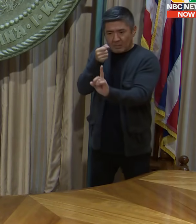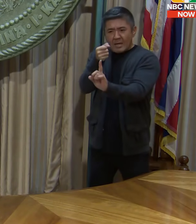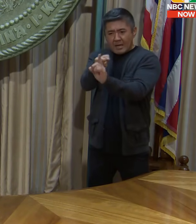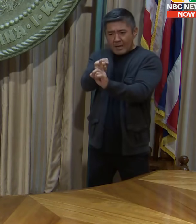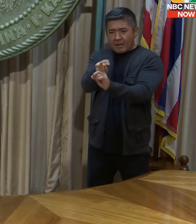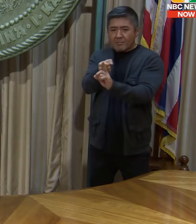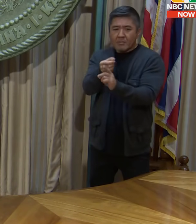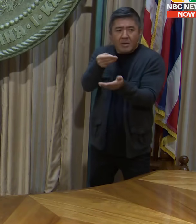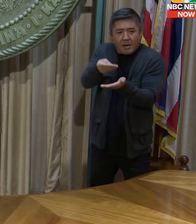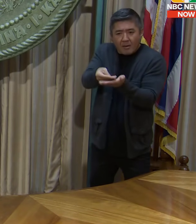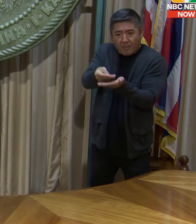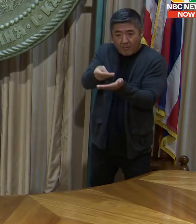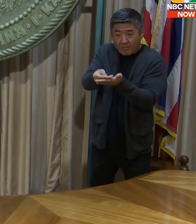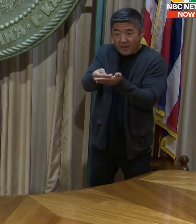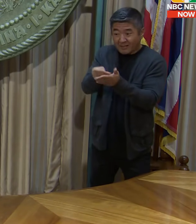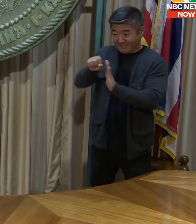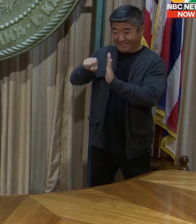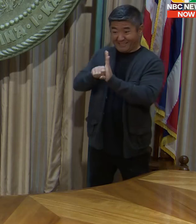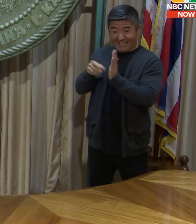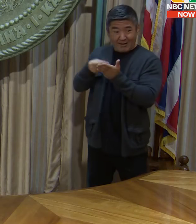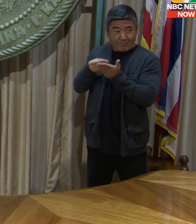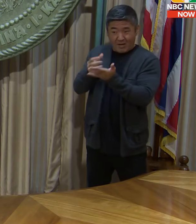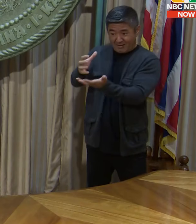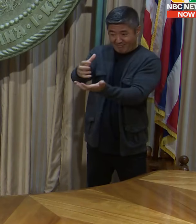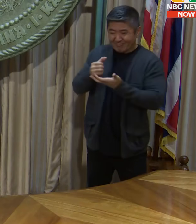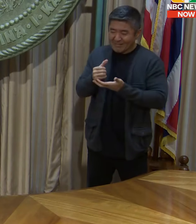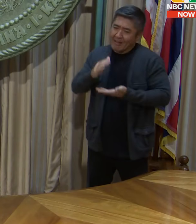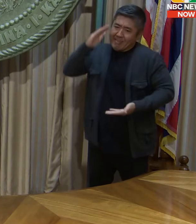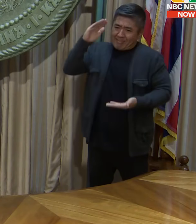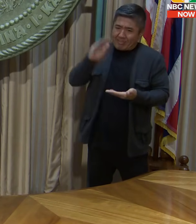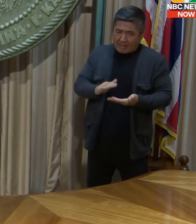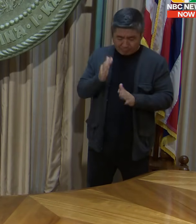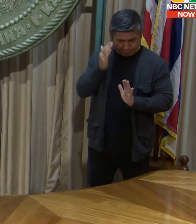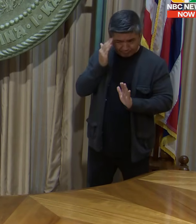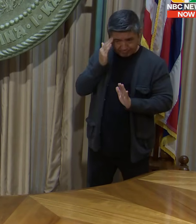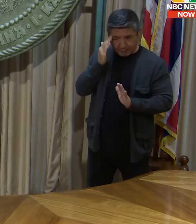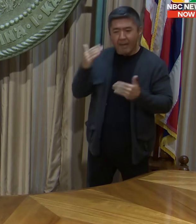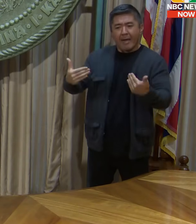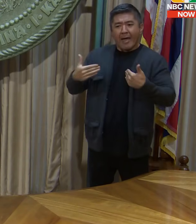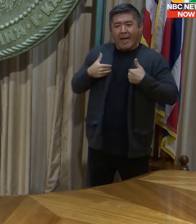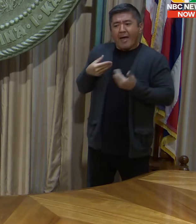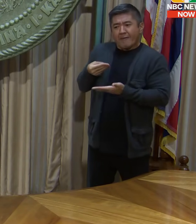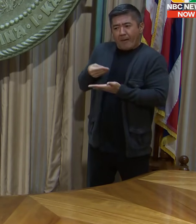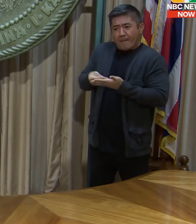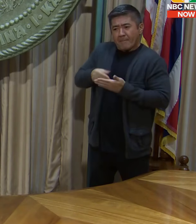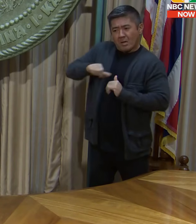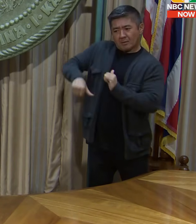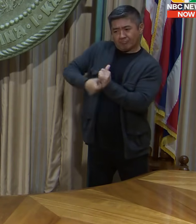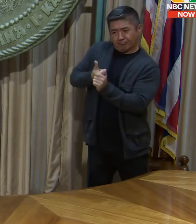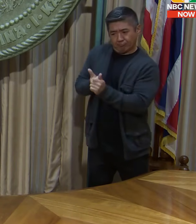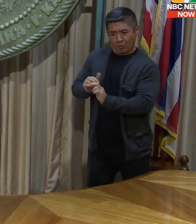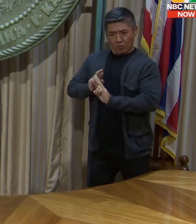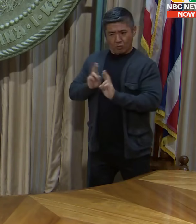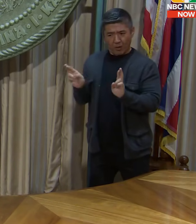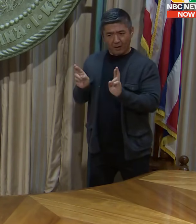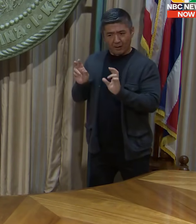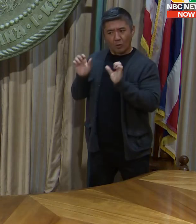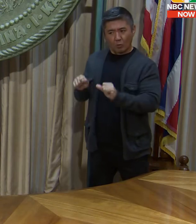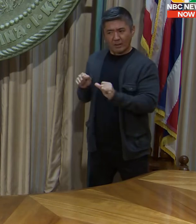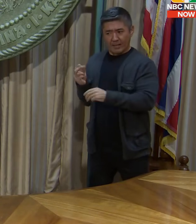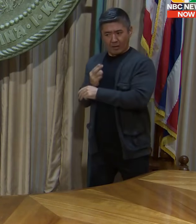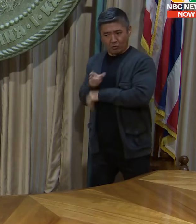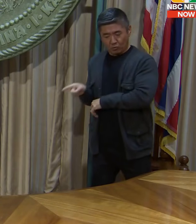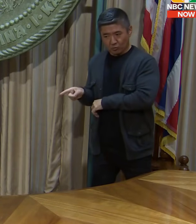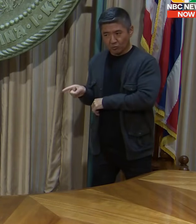the revenues that the state receives. We have reserves that we would have access to. Want to thank the